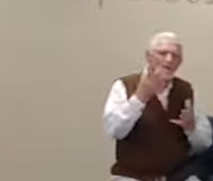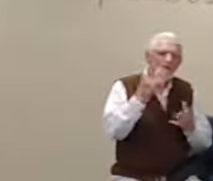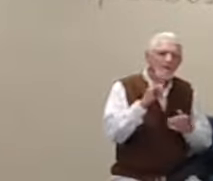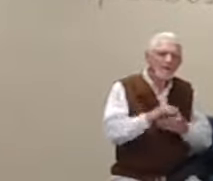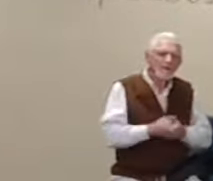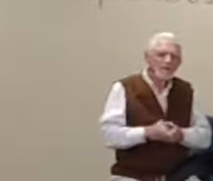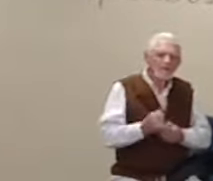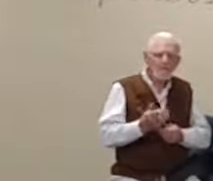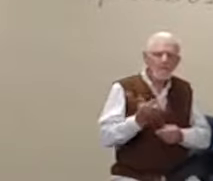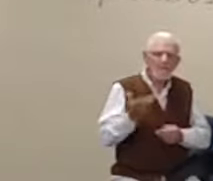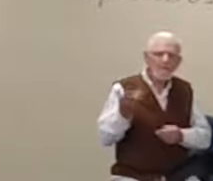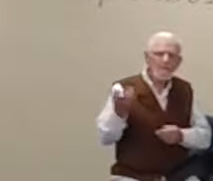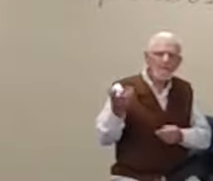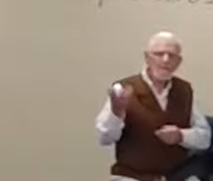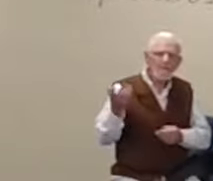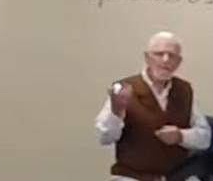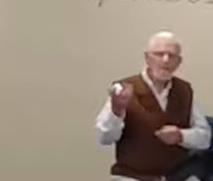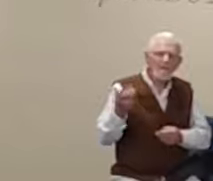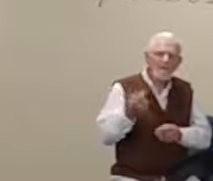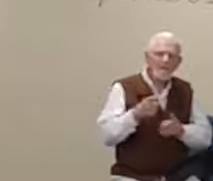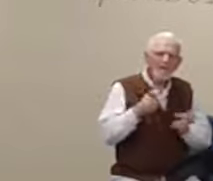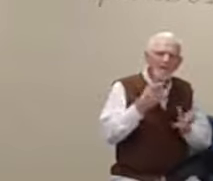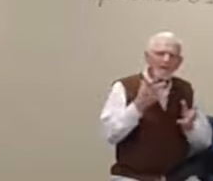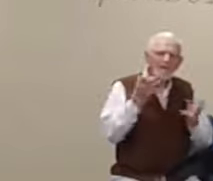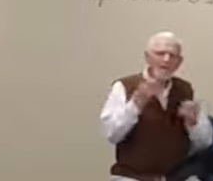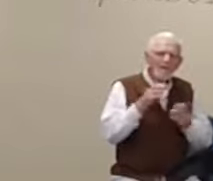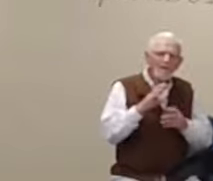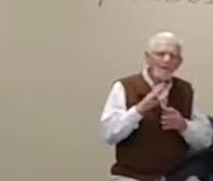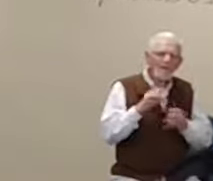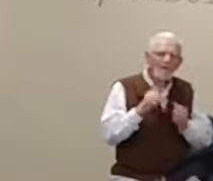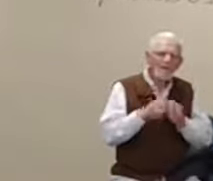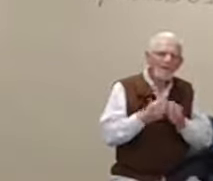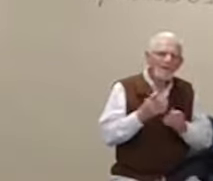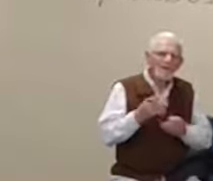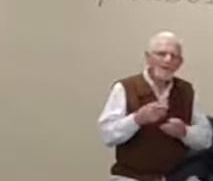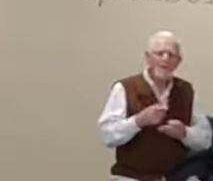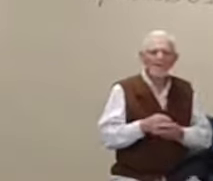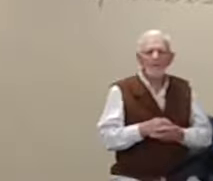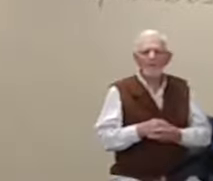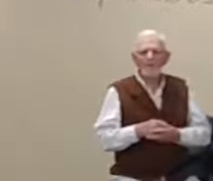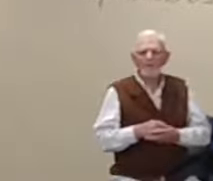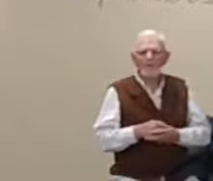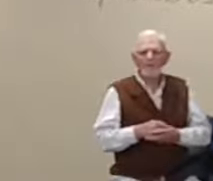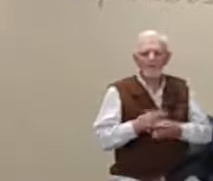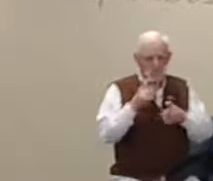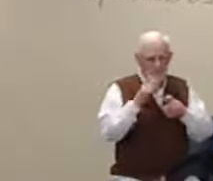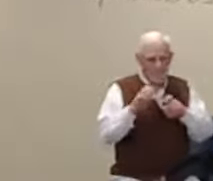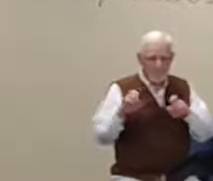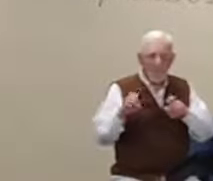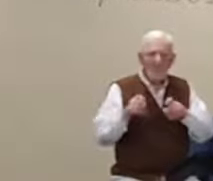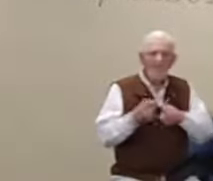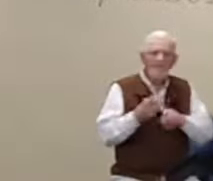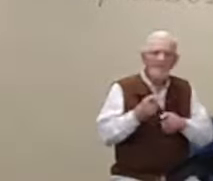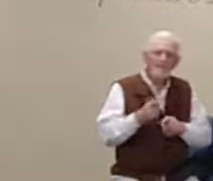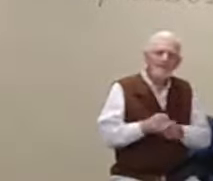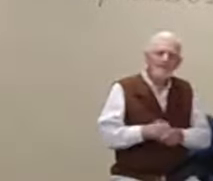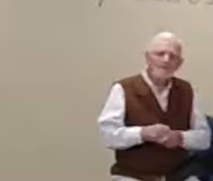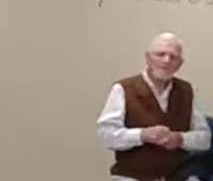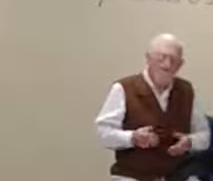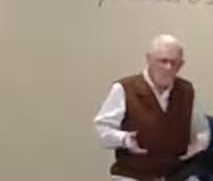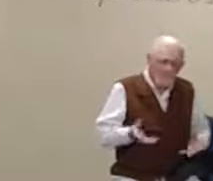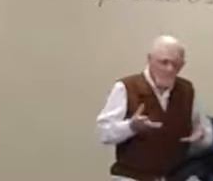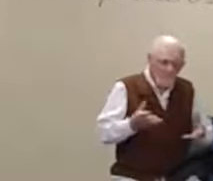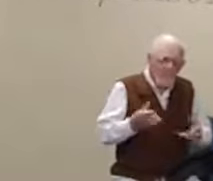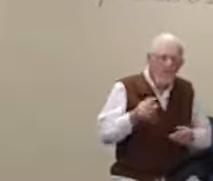these things. But I don't want it to detract from just, the Lord says, gird up the loins of